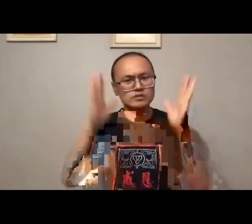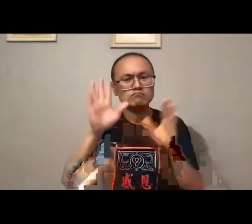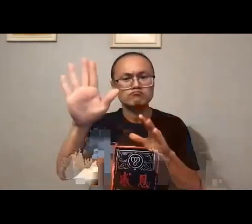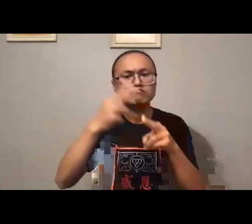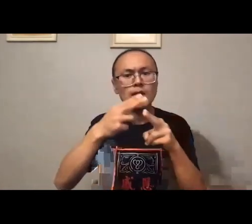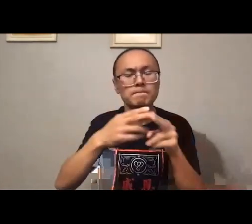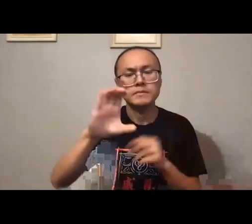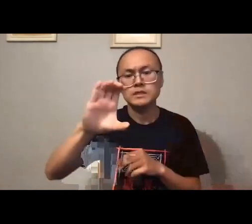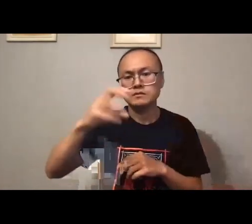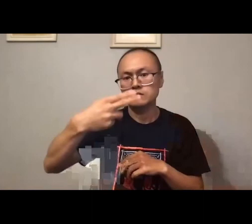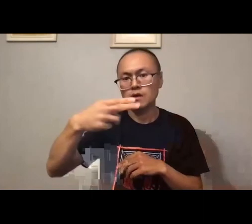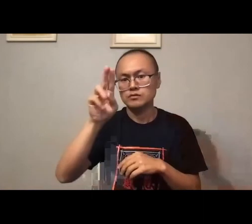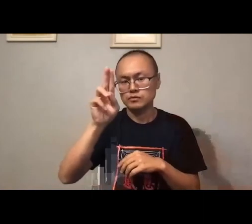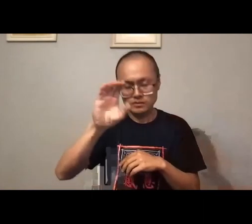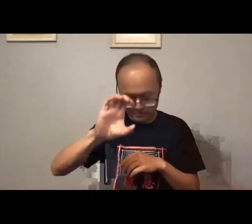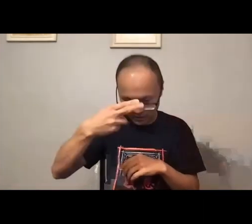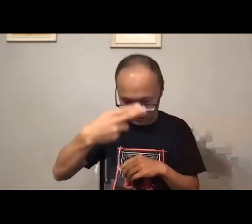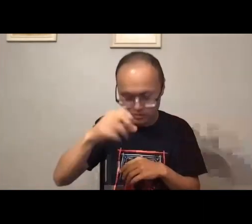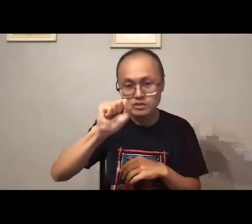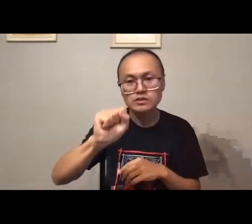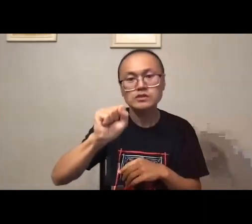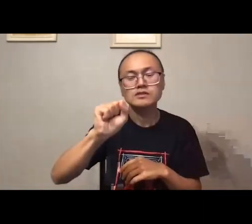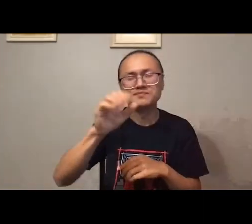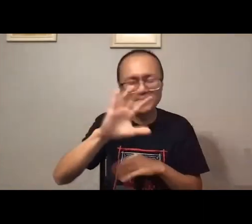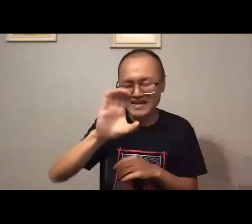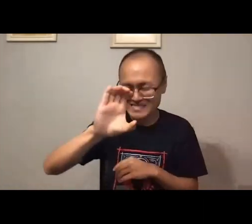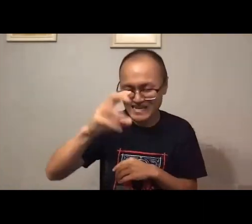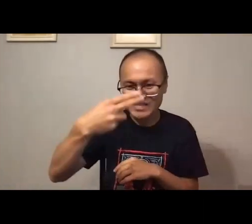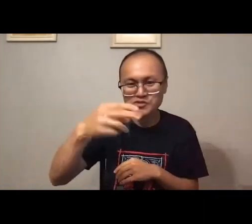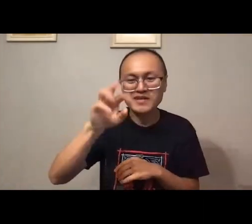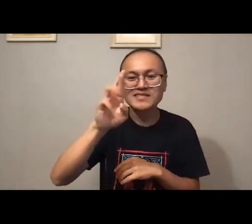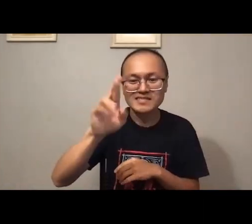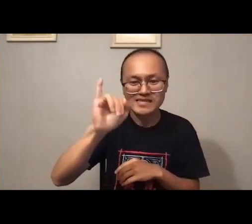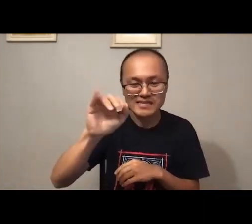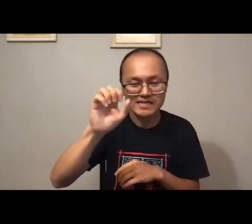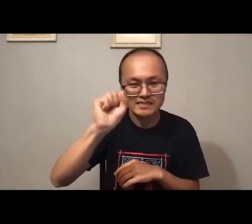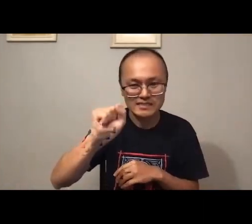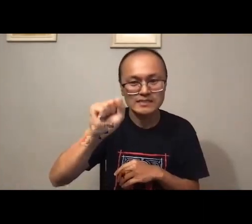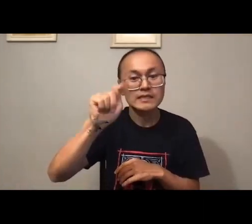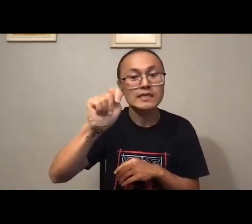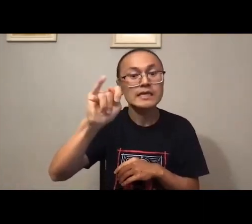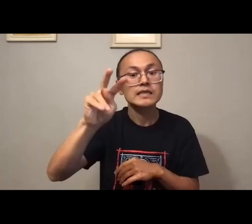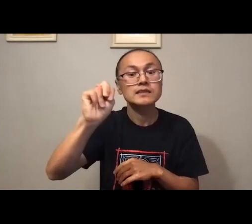And we went into an ASL class with a teacher